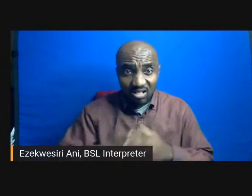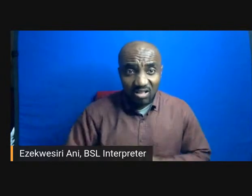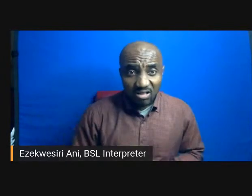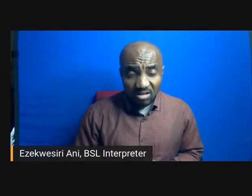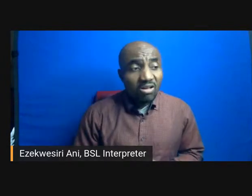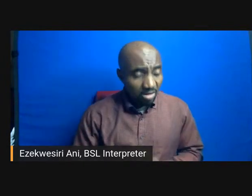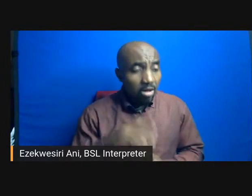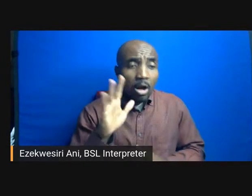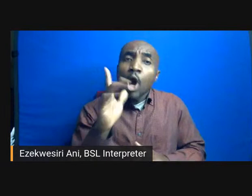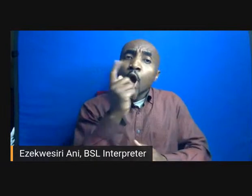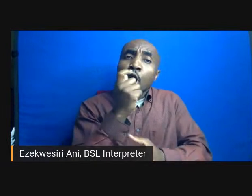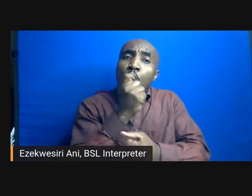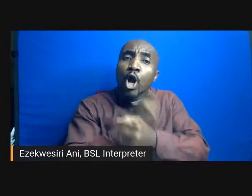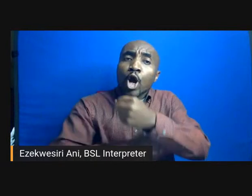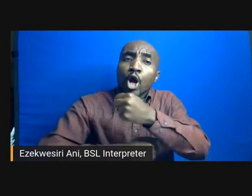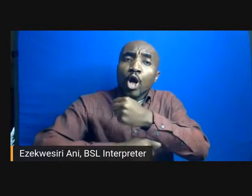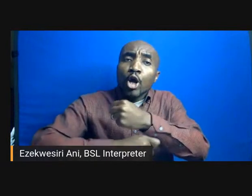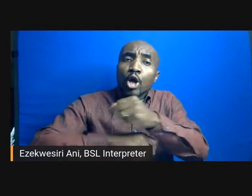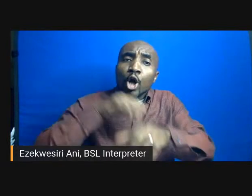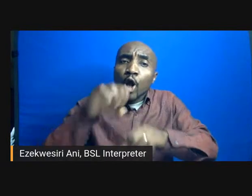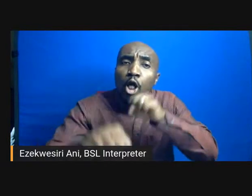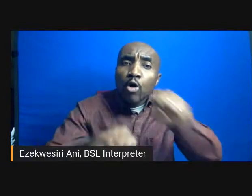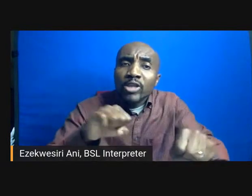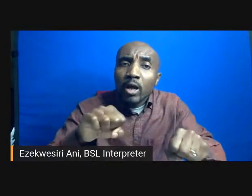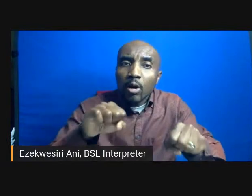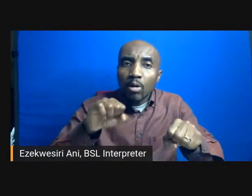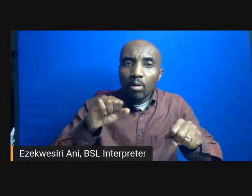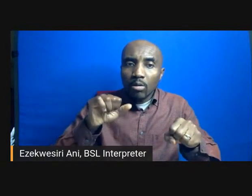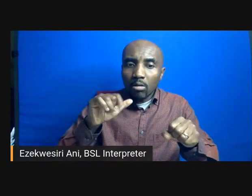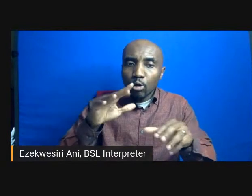colonial administration eventually came to an end,